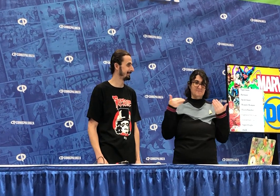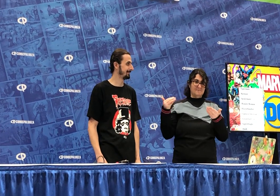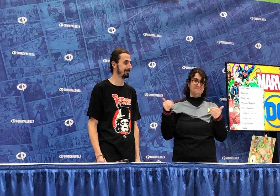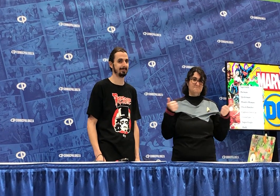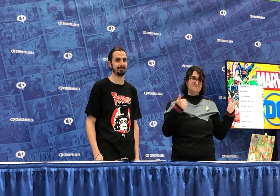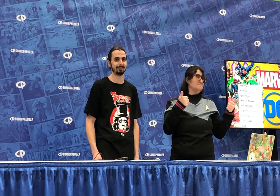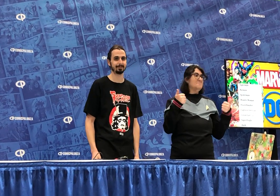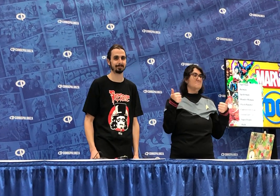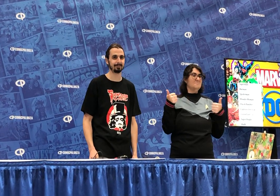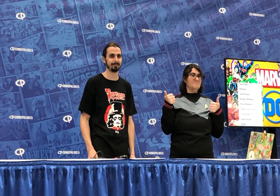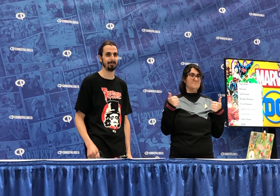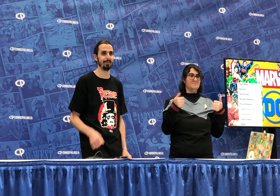any questions so far?